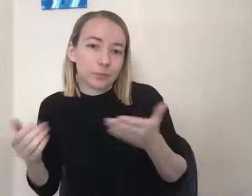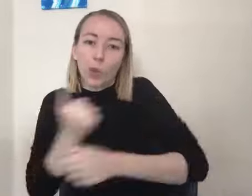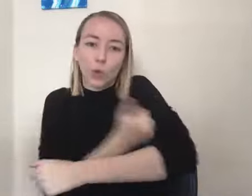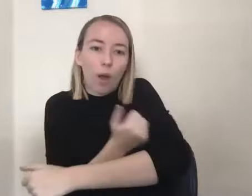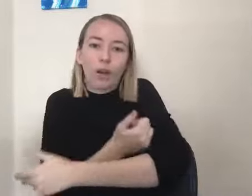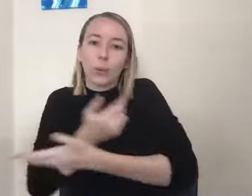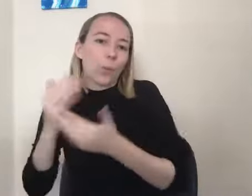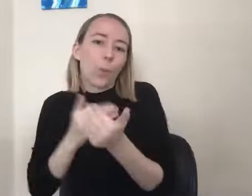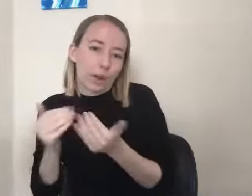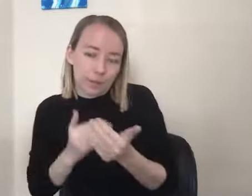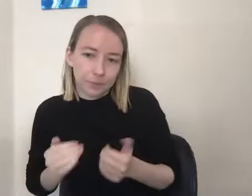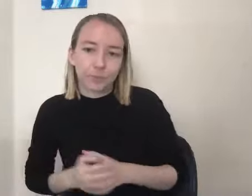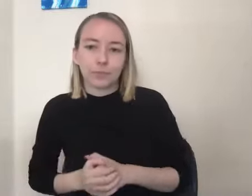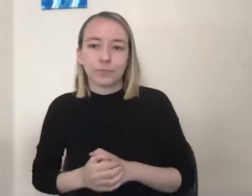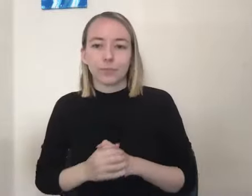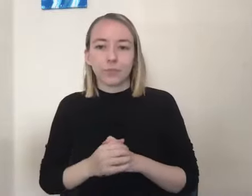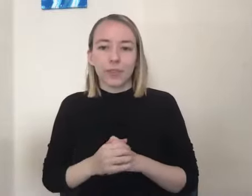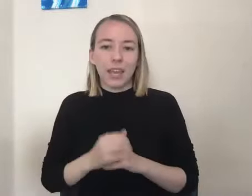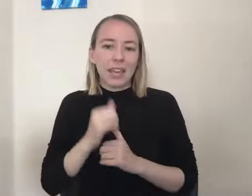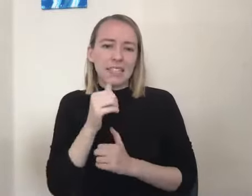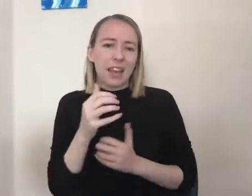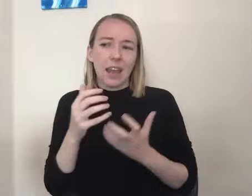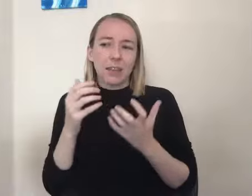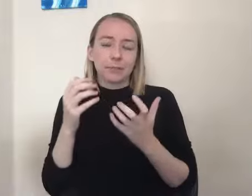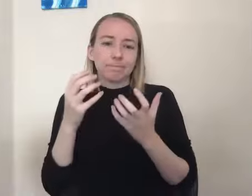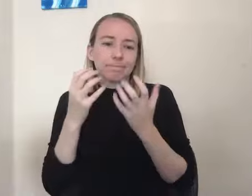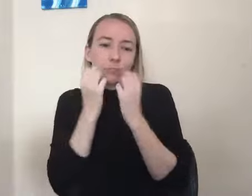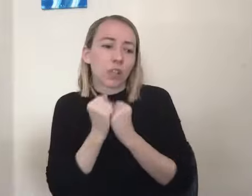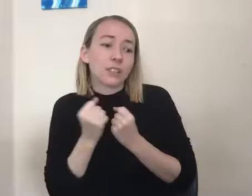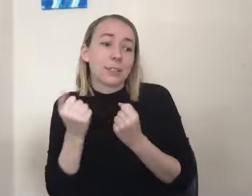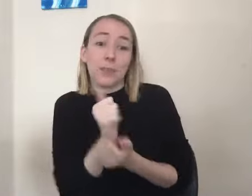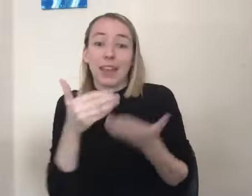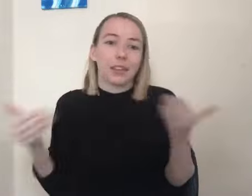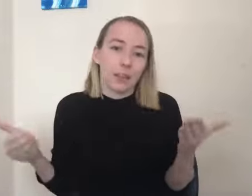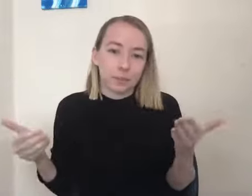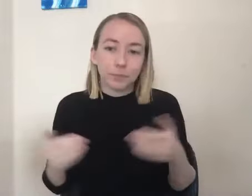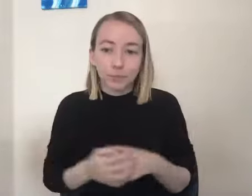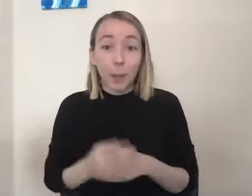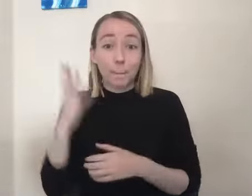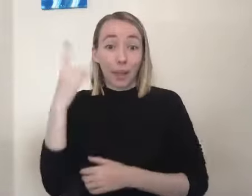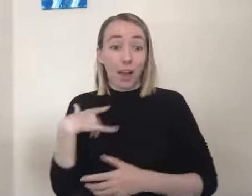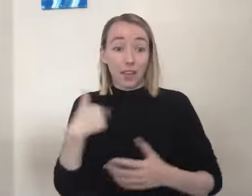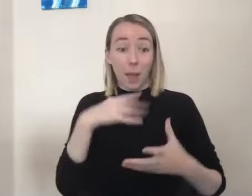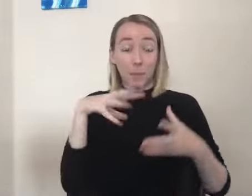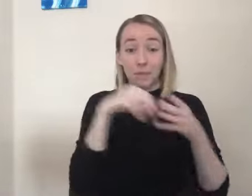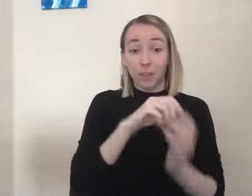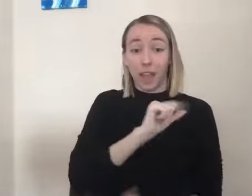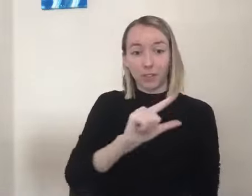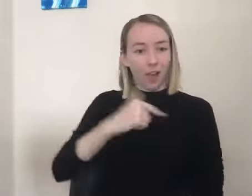took another substance and drank and watched the telly, black and white movies. That was his life. He'd nothing else in it. He didn't have time